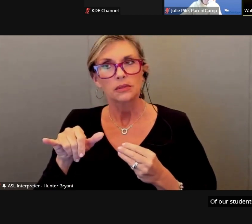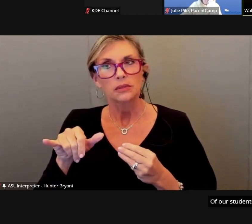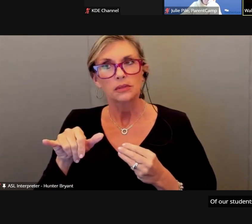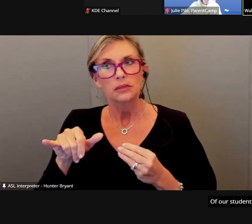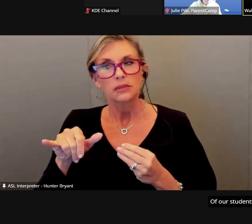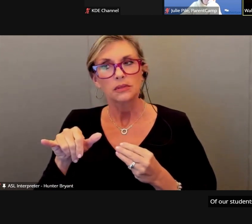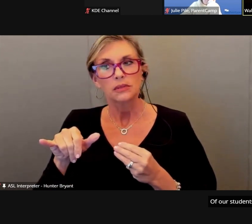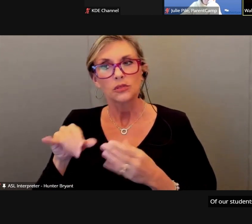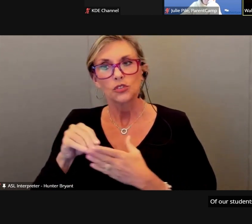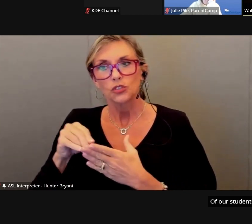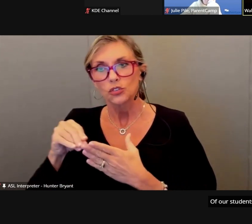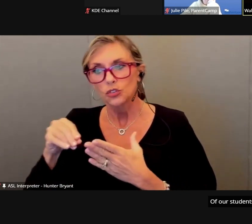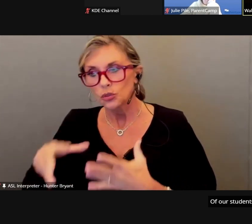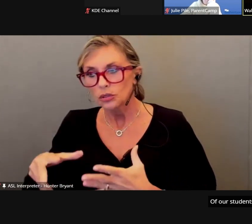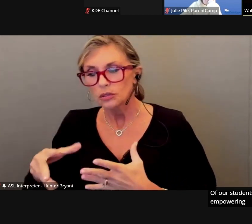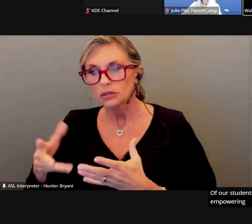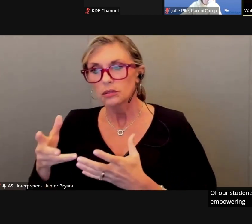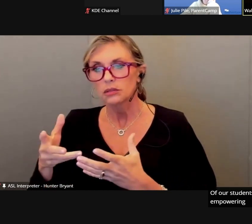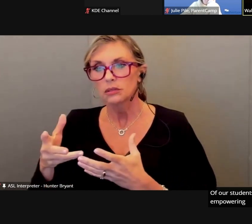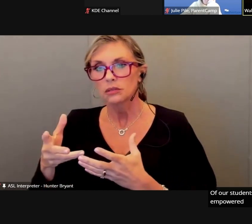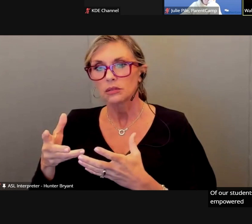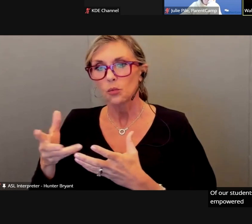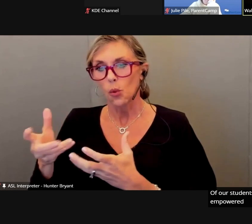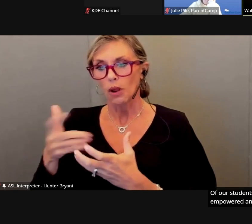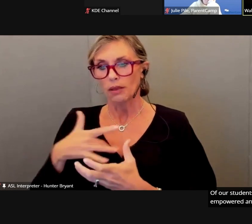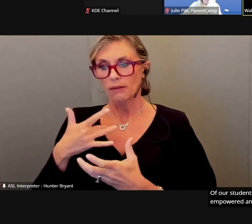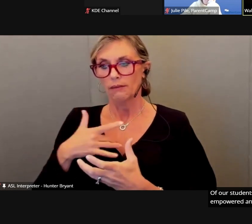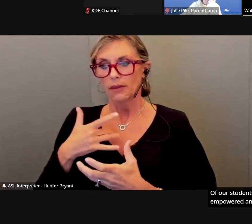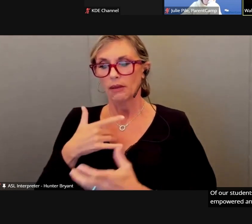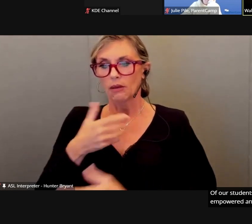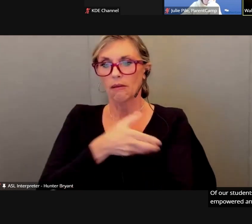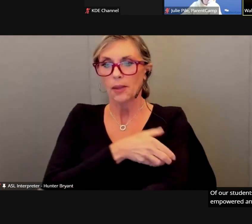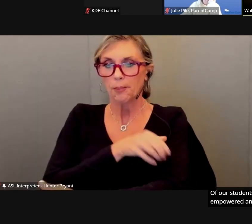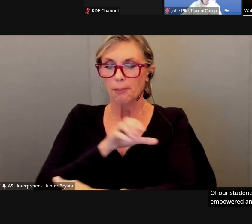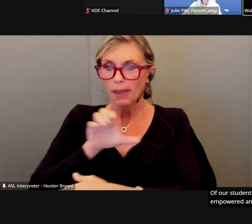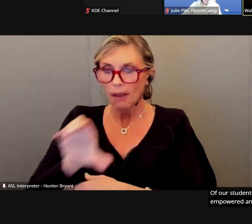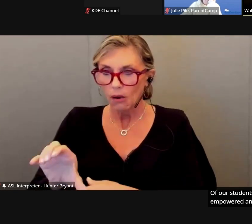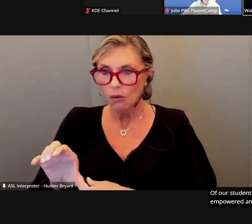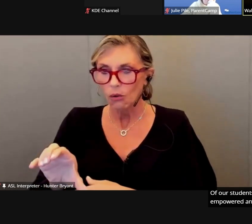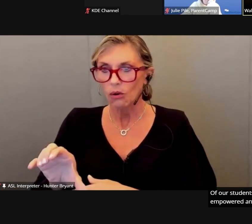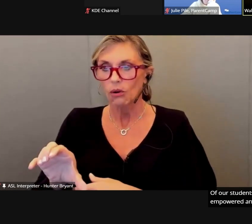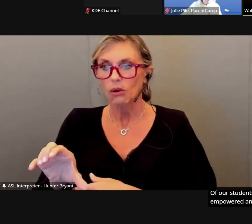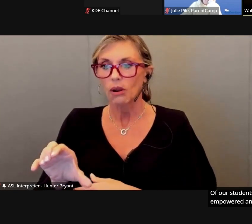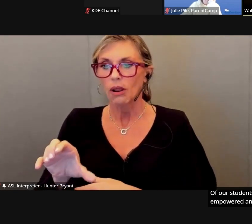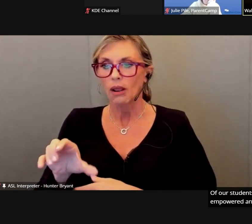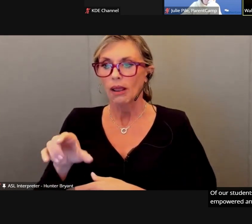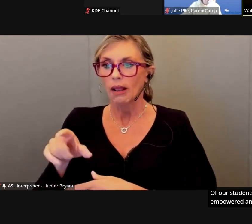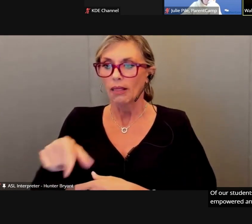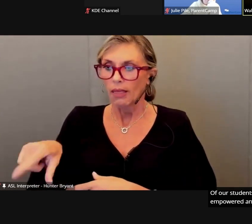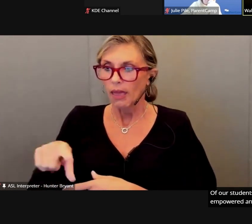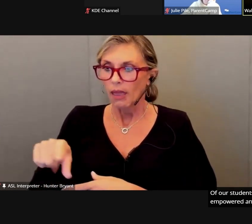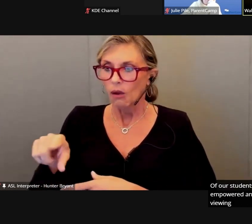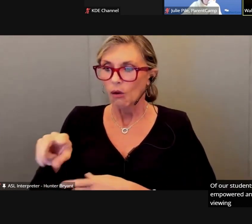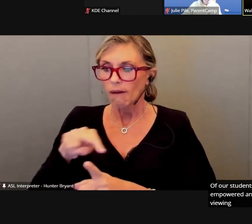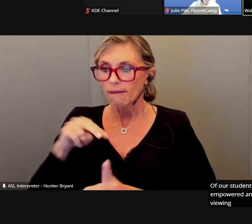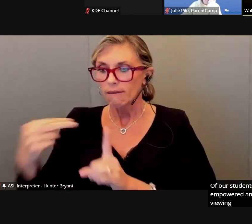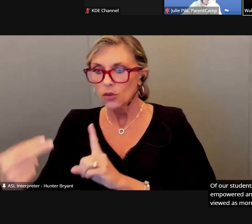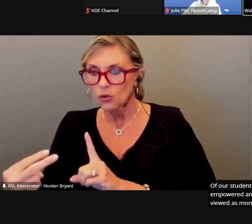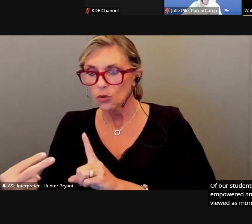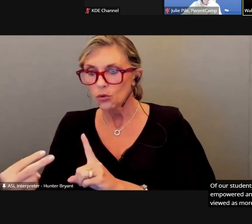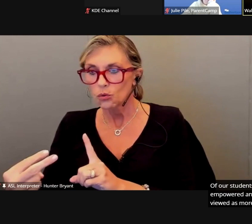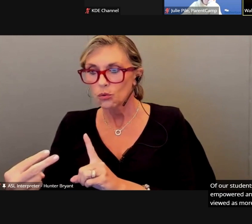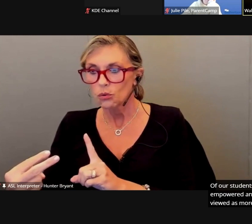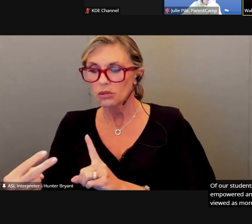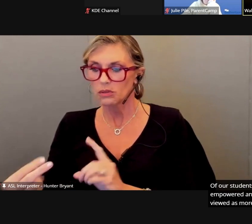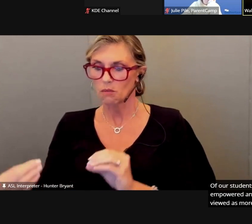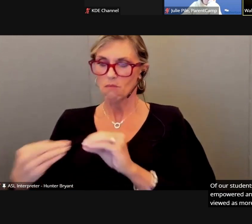desiring to feel empowered and desiring to feel as though they are viewed as more than their test score.